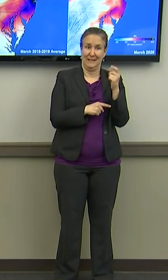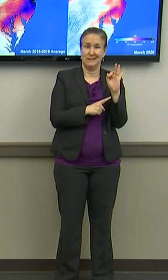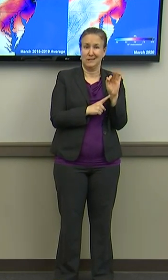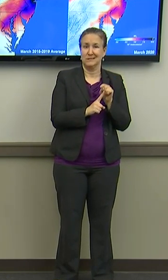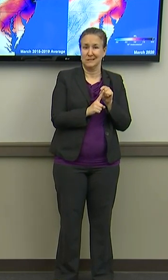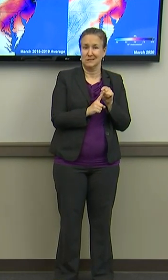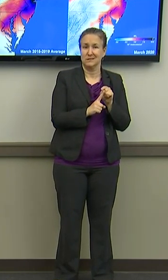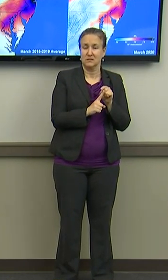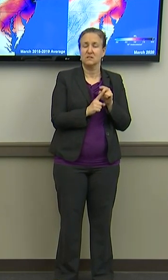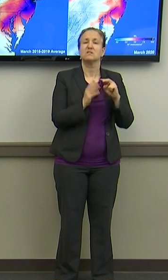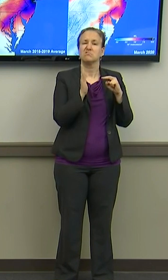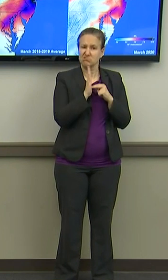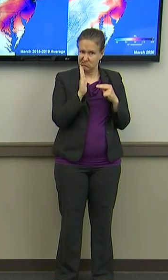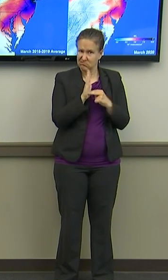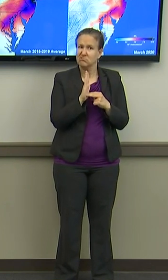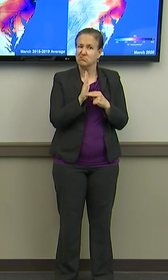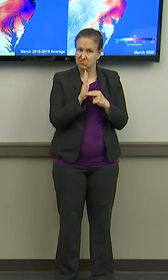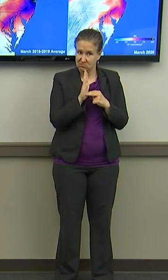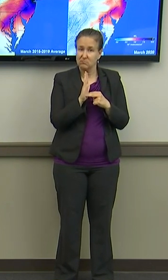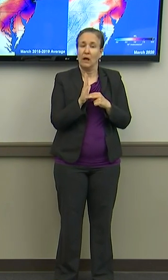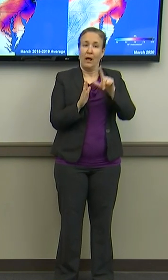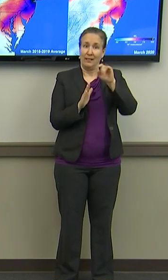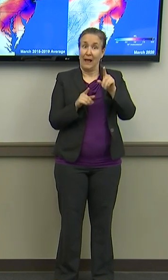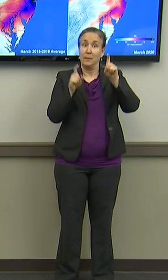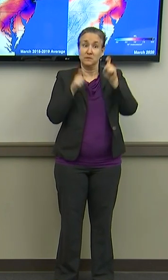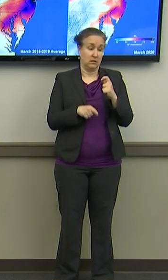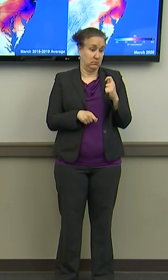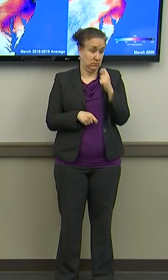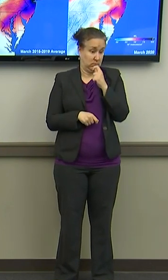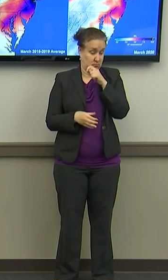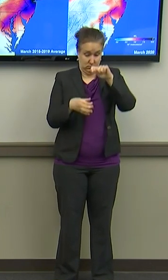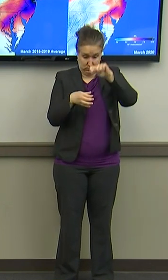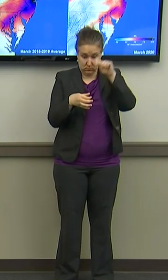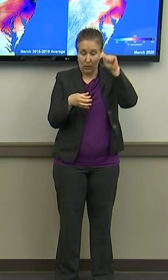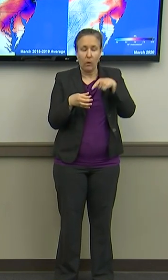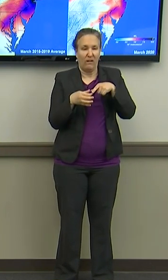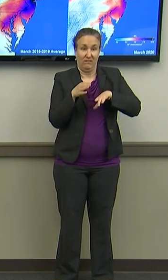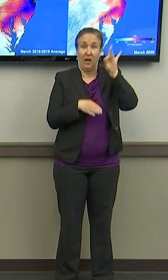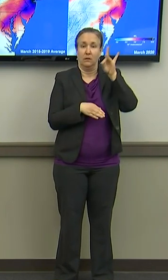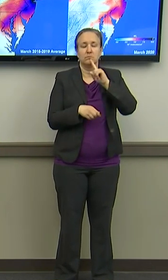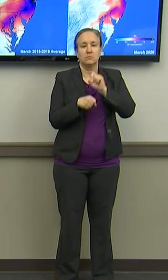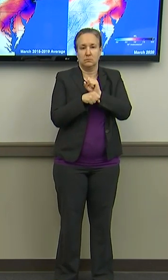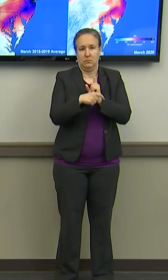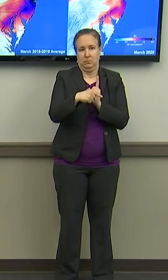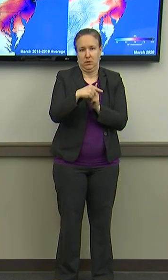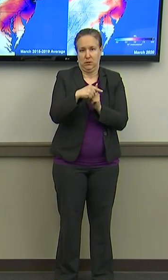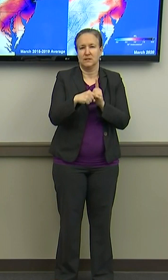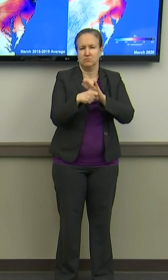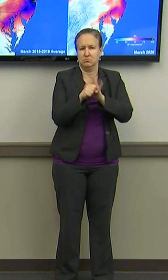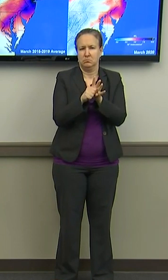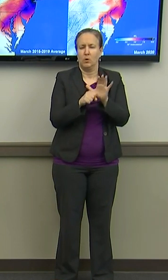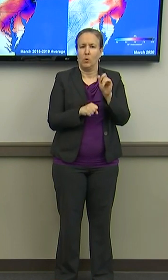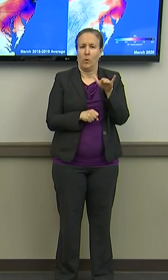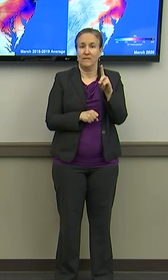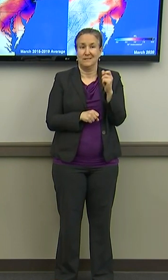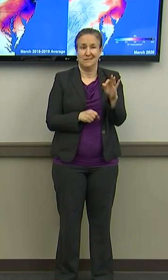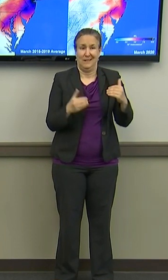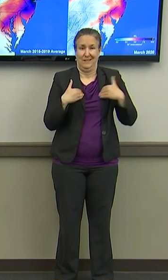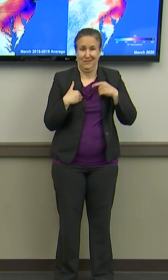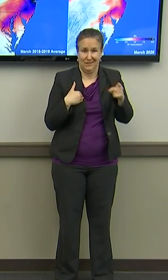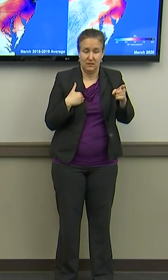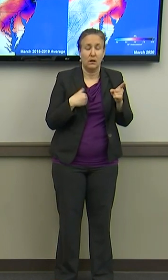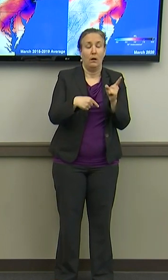COVID-19, meaning that they had a lab test that was positive for COVID-19. In addition to that,